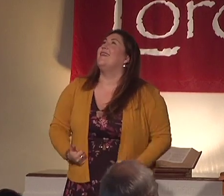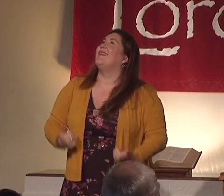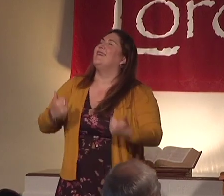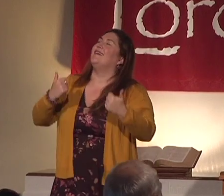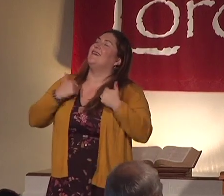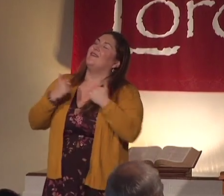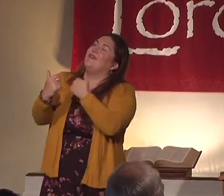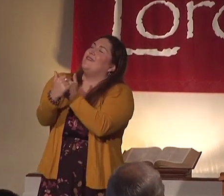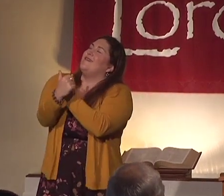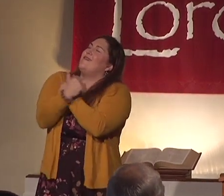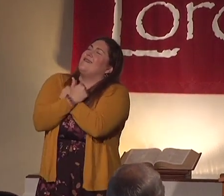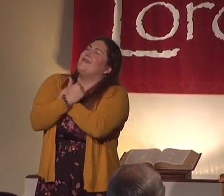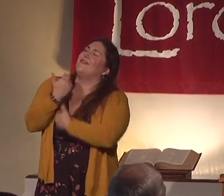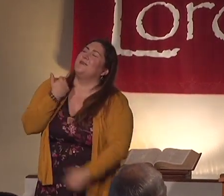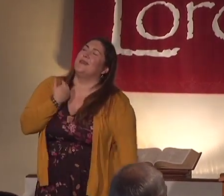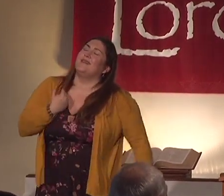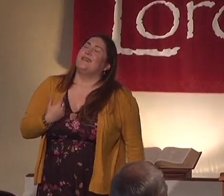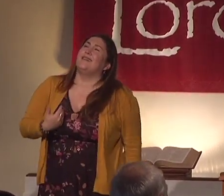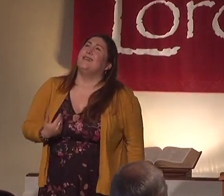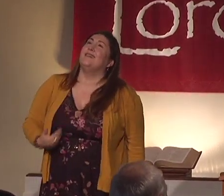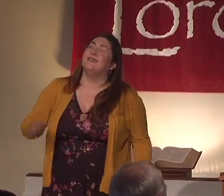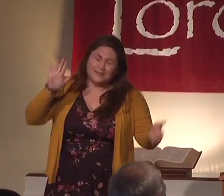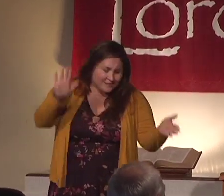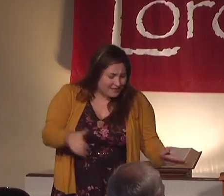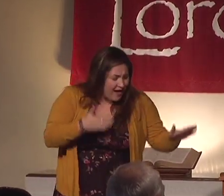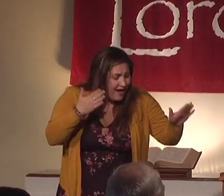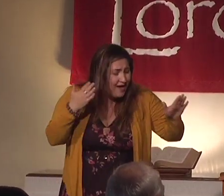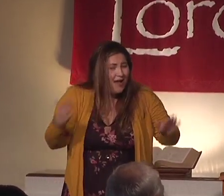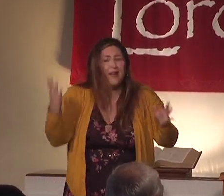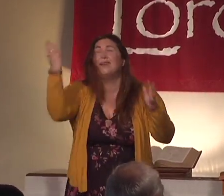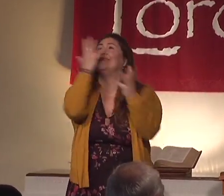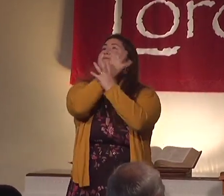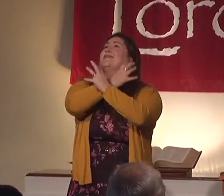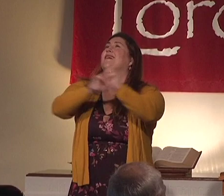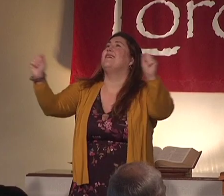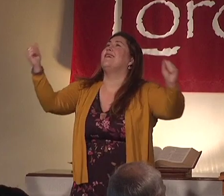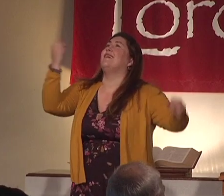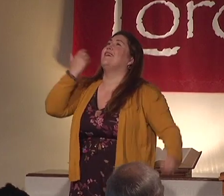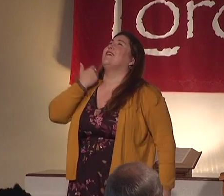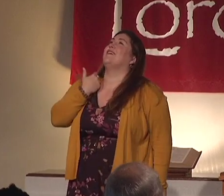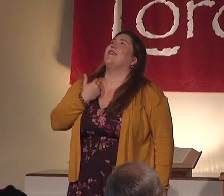Baby.